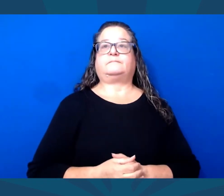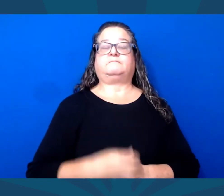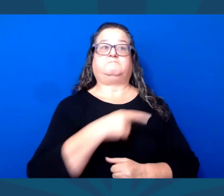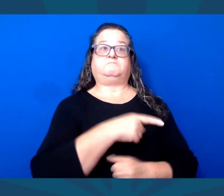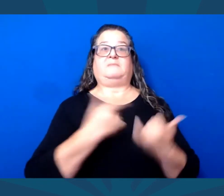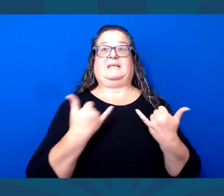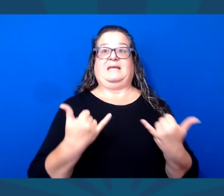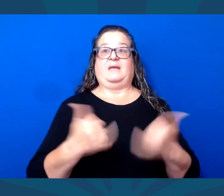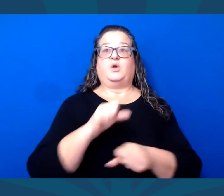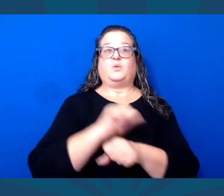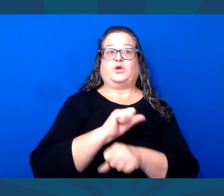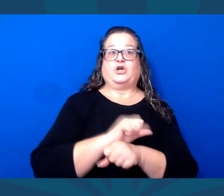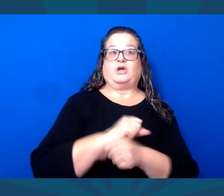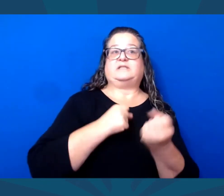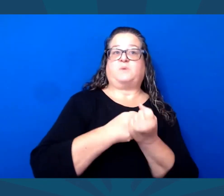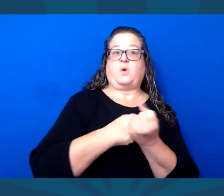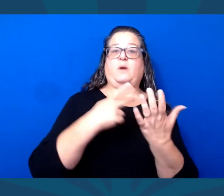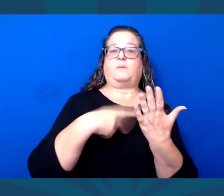initiatives of Osborne School District.